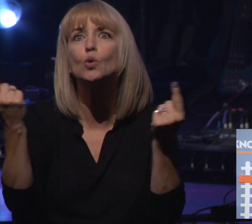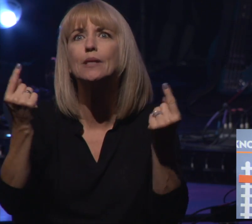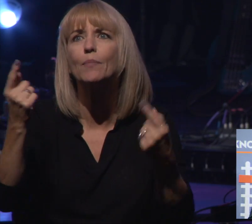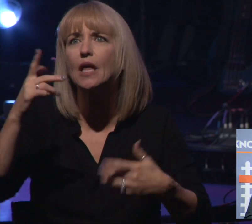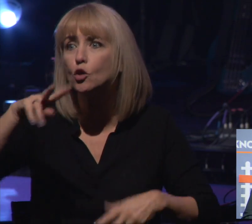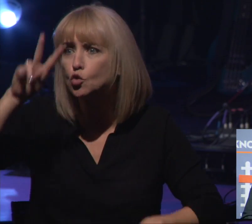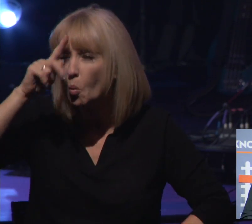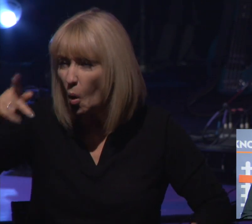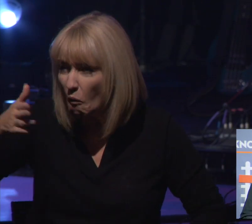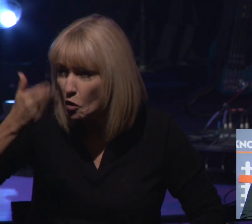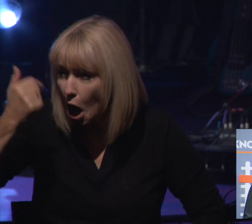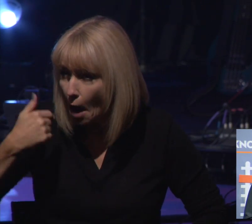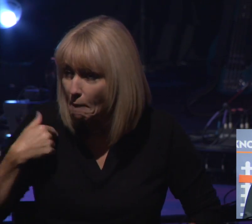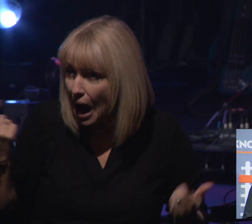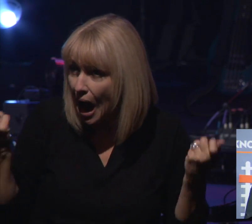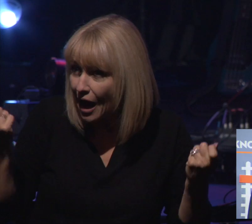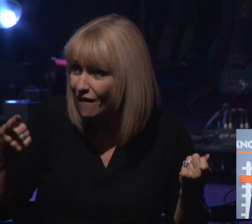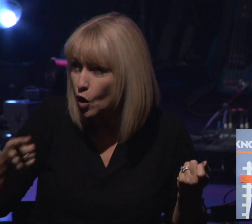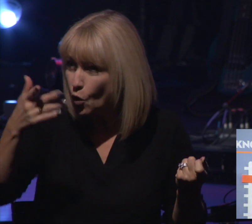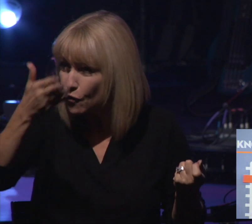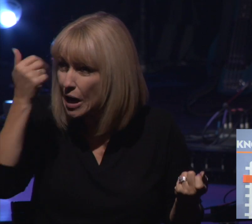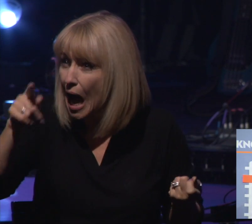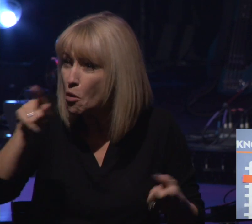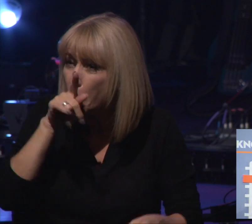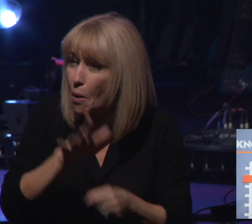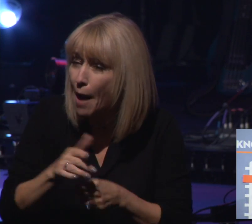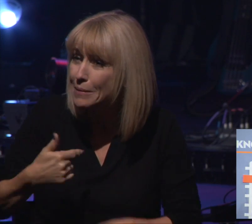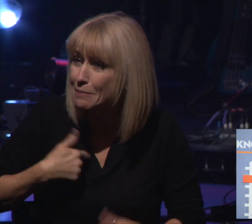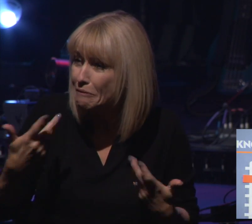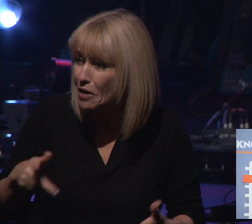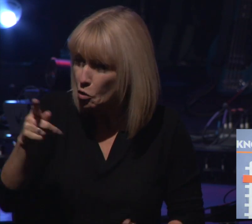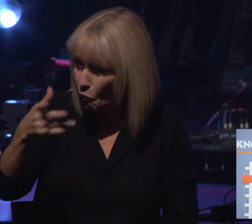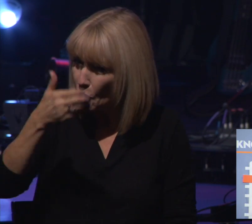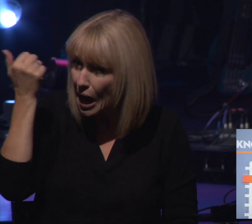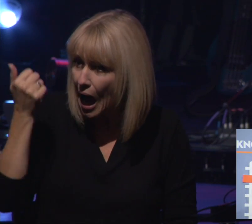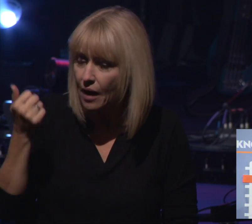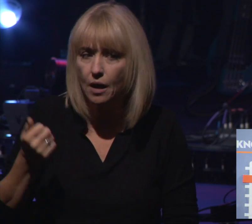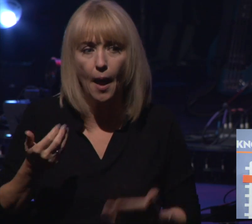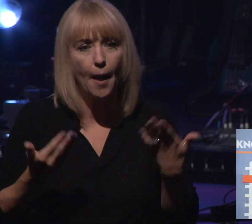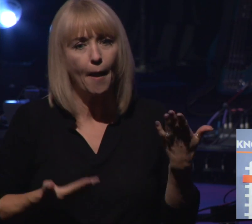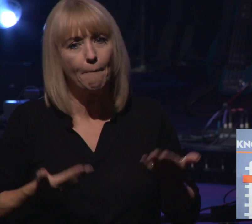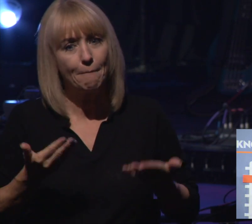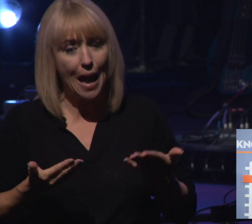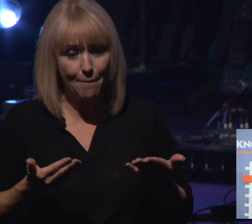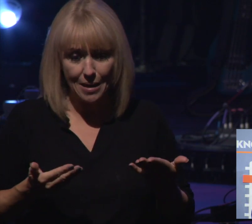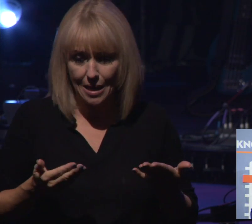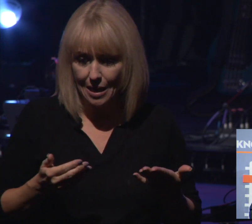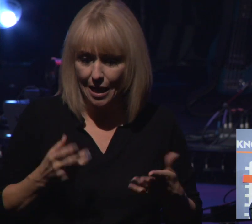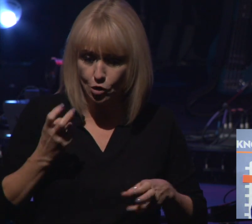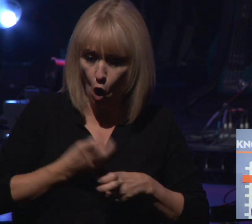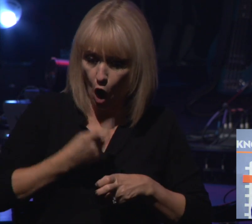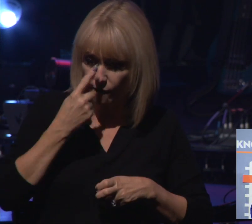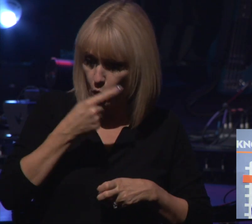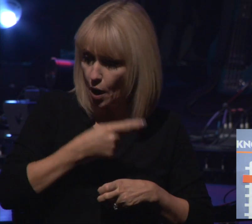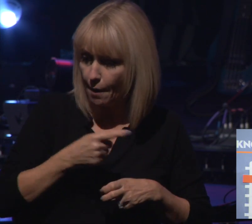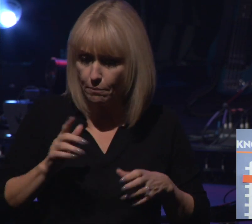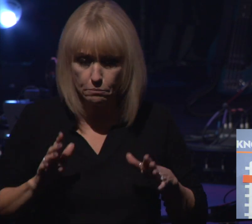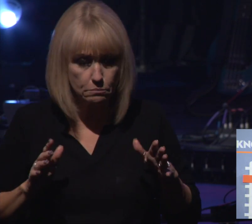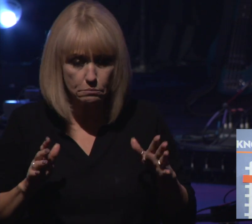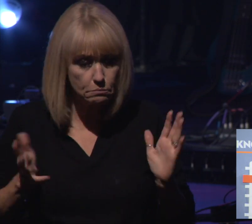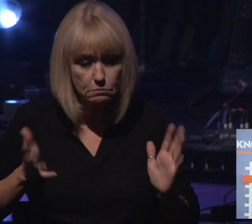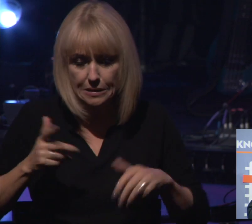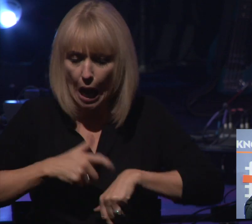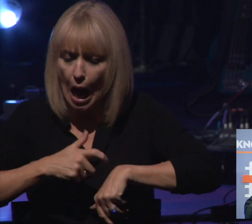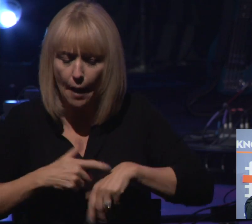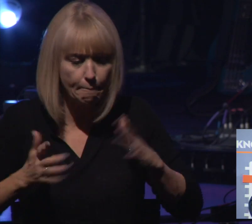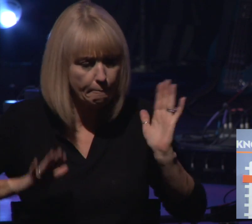thing. You go, how could you forget our anniversary? How could you forget this promise you made? Maybe it's the time of the month when things are a little hairy, a little